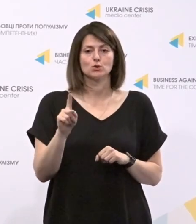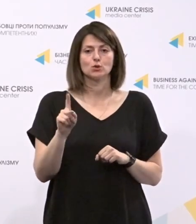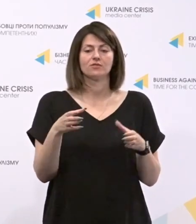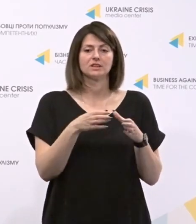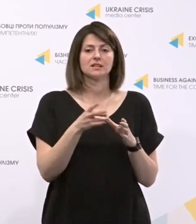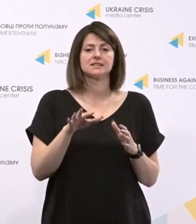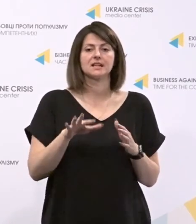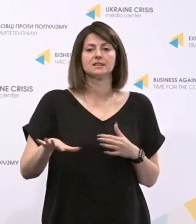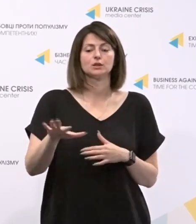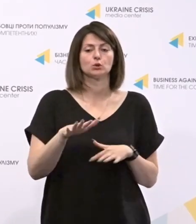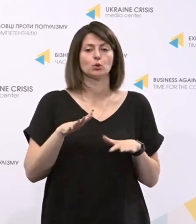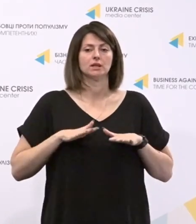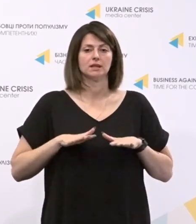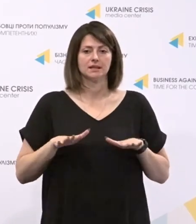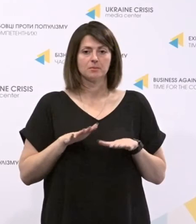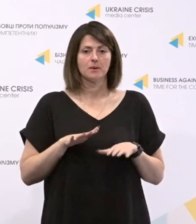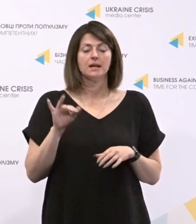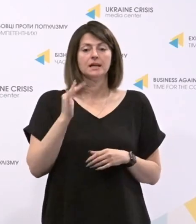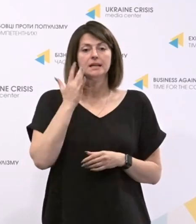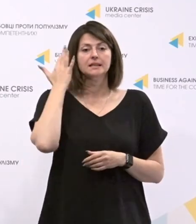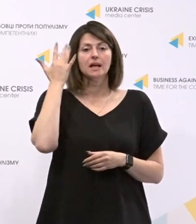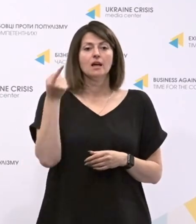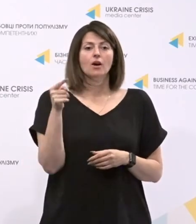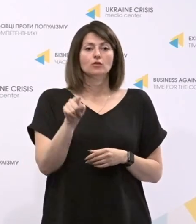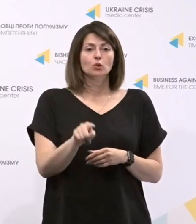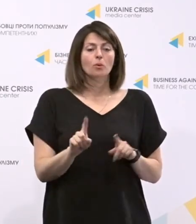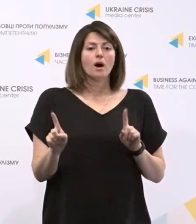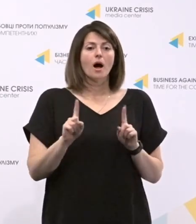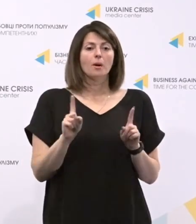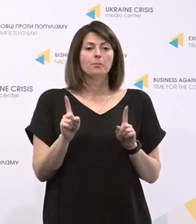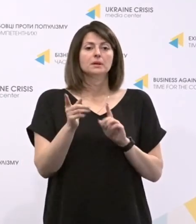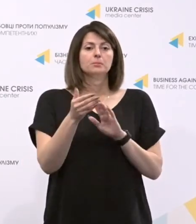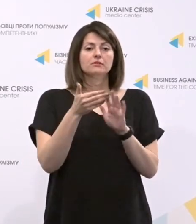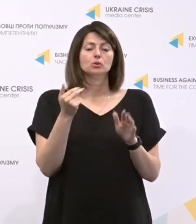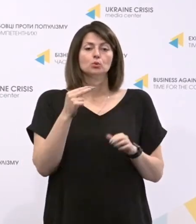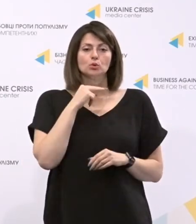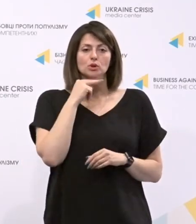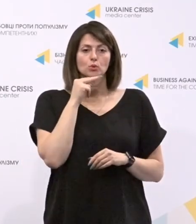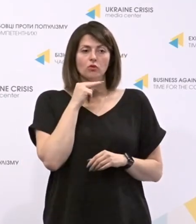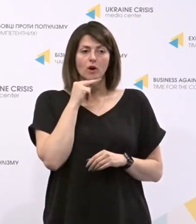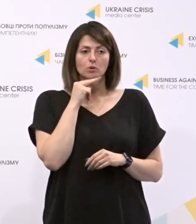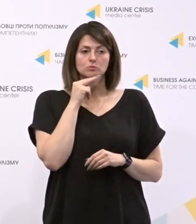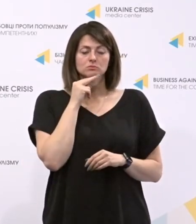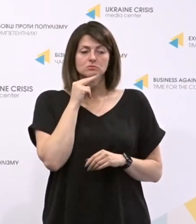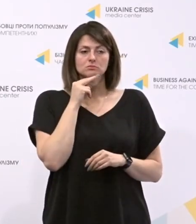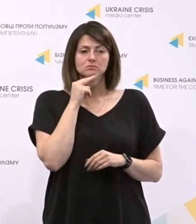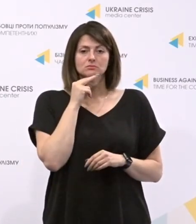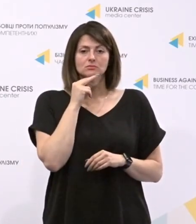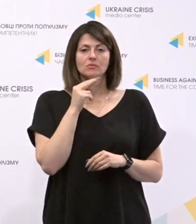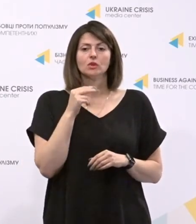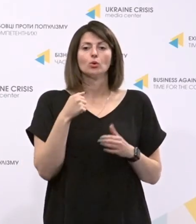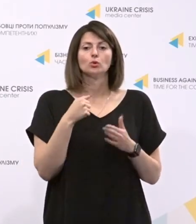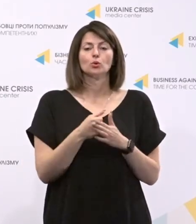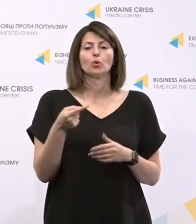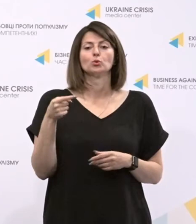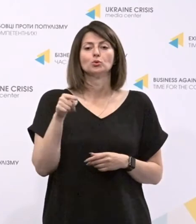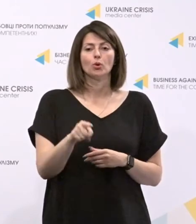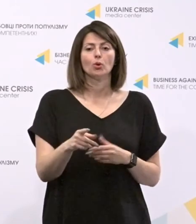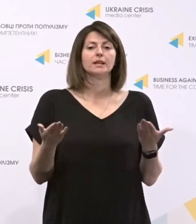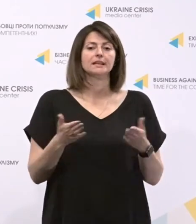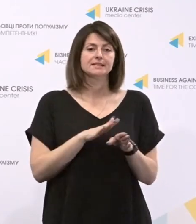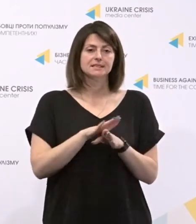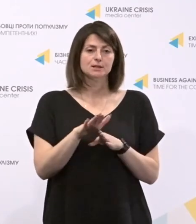The point of this is to draw attention to what the violation is, who